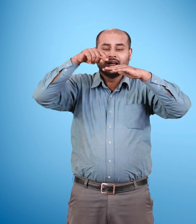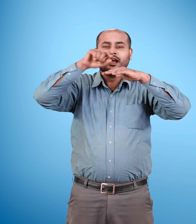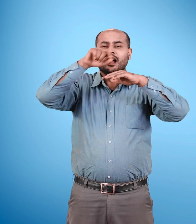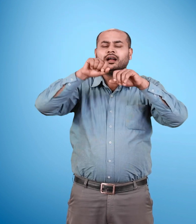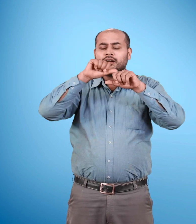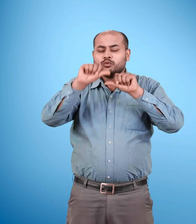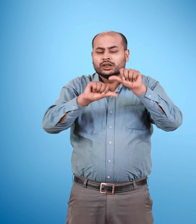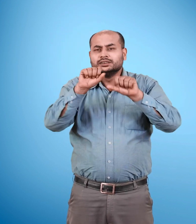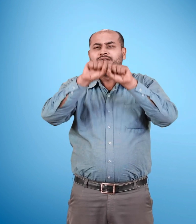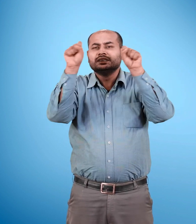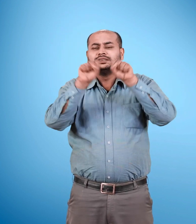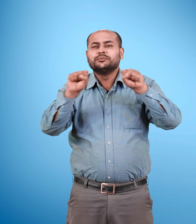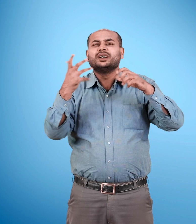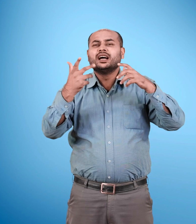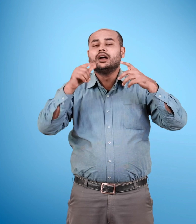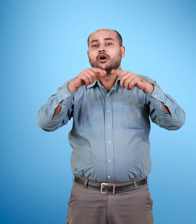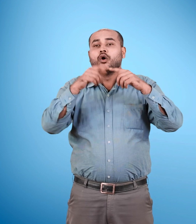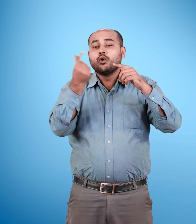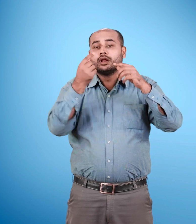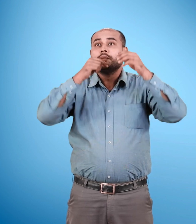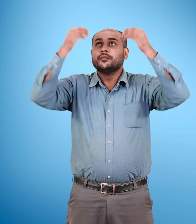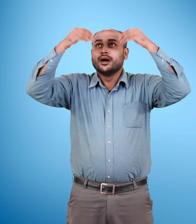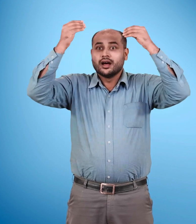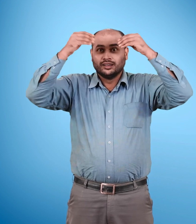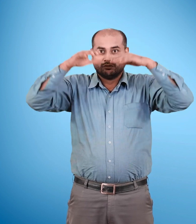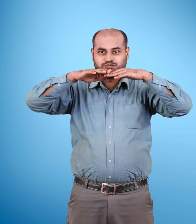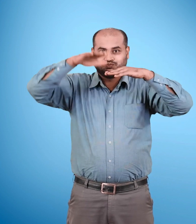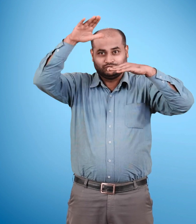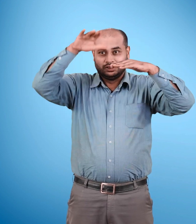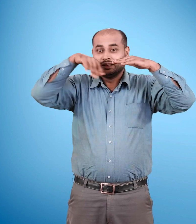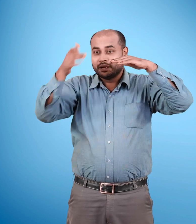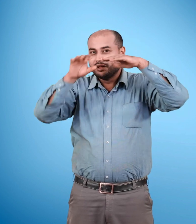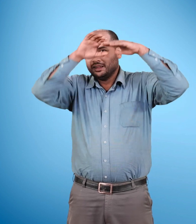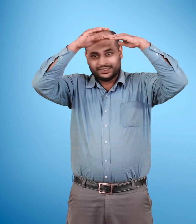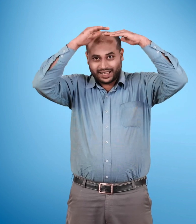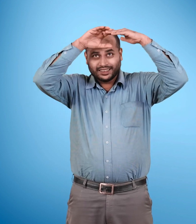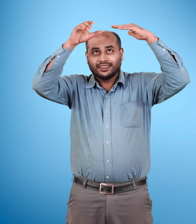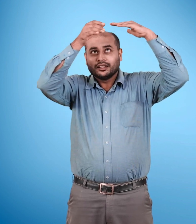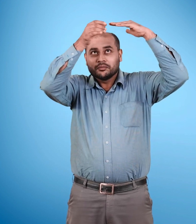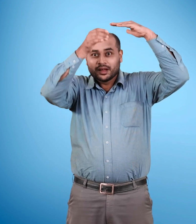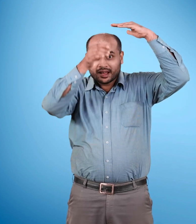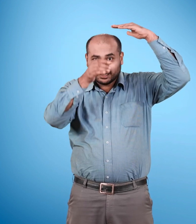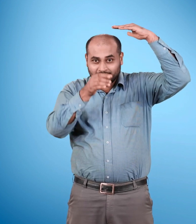In this system, the rainwater is collected from the rooftop to a storage tank through